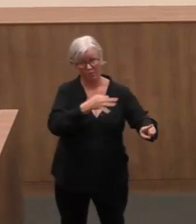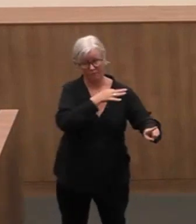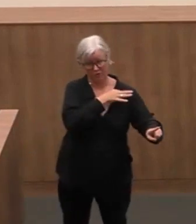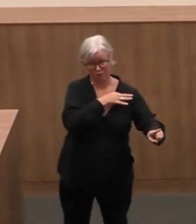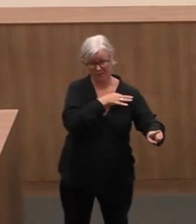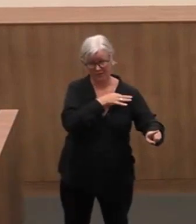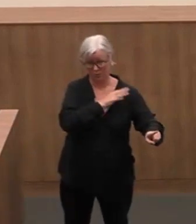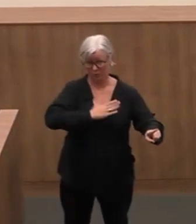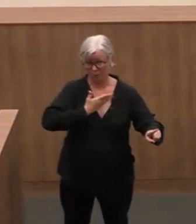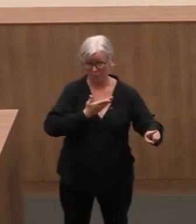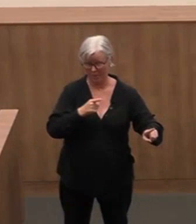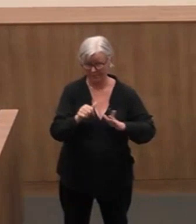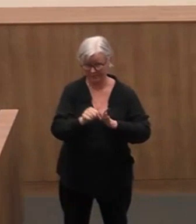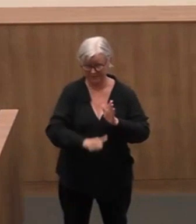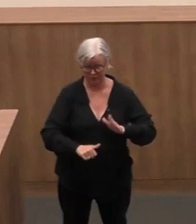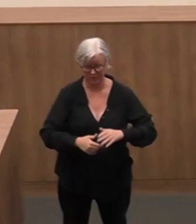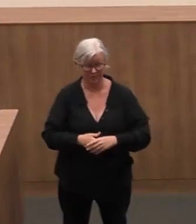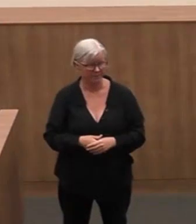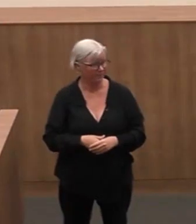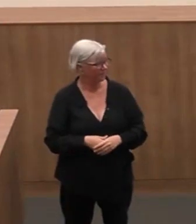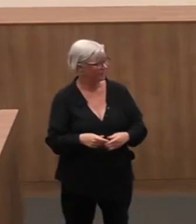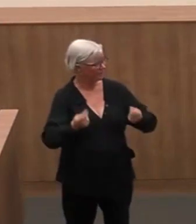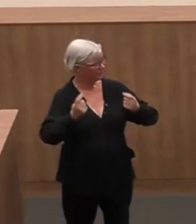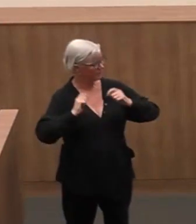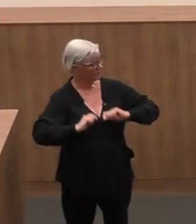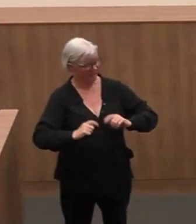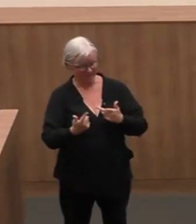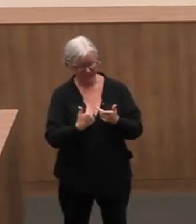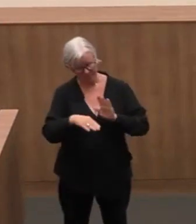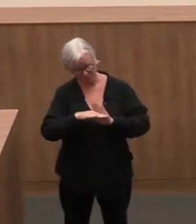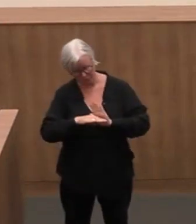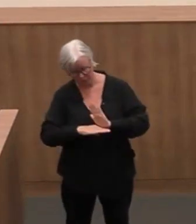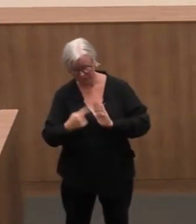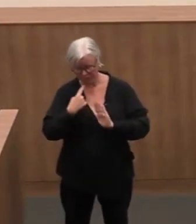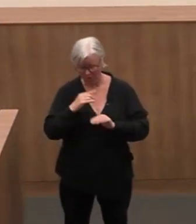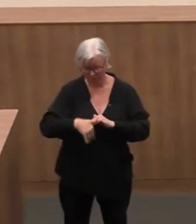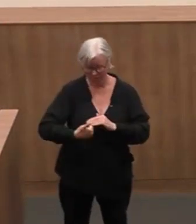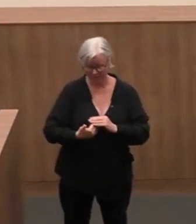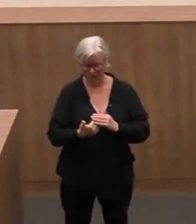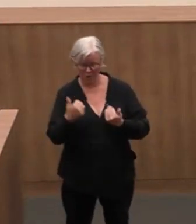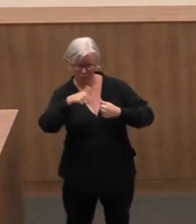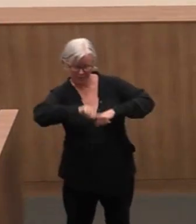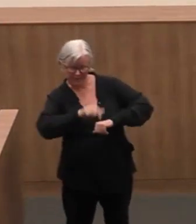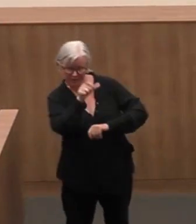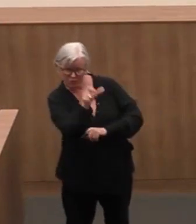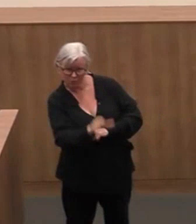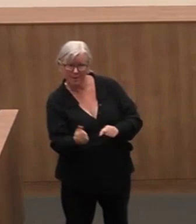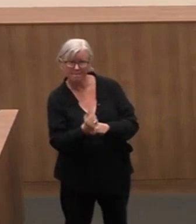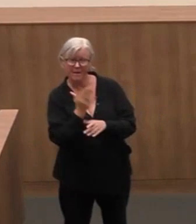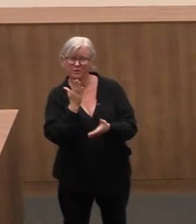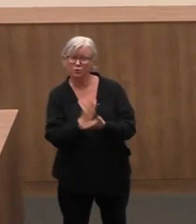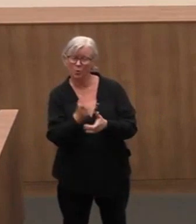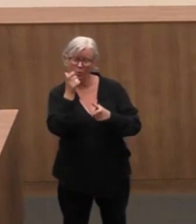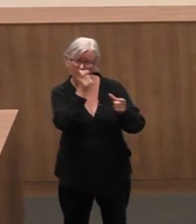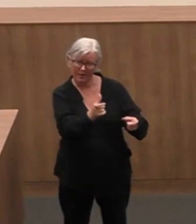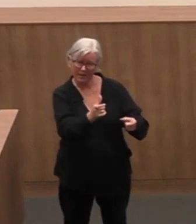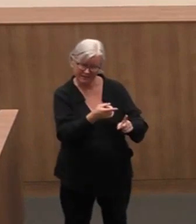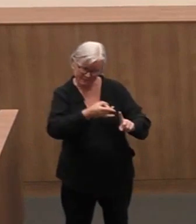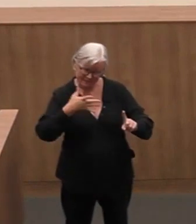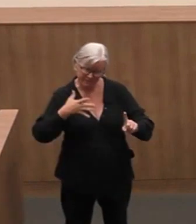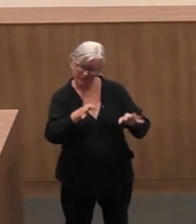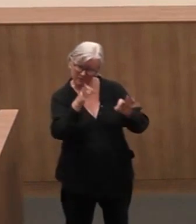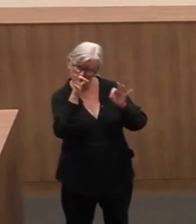of other principles around protecting human rights and ensuring that the care that we deliver is unique, and that